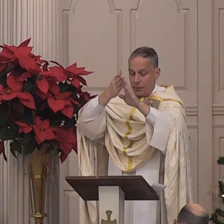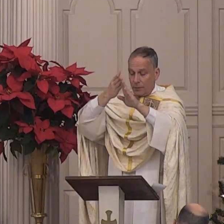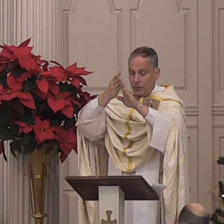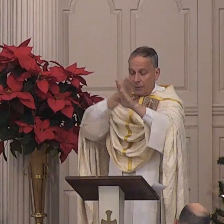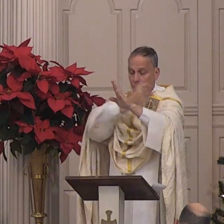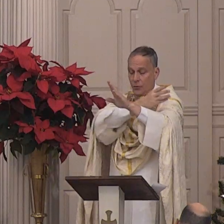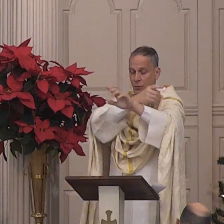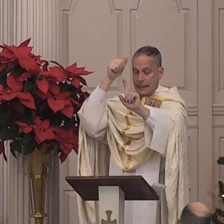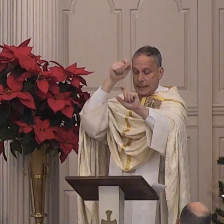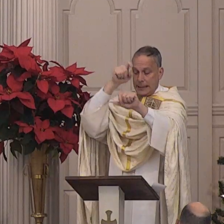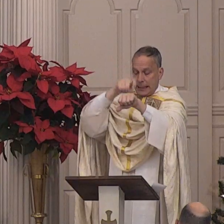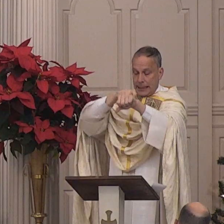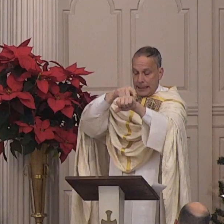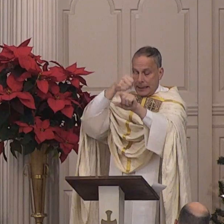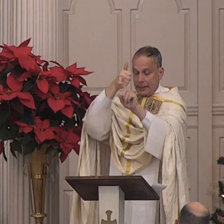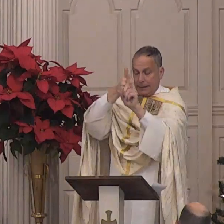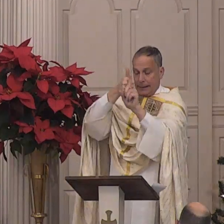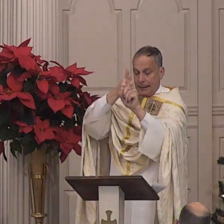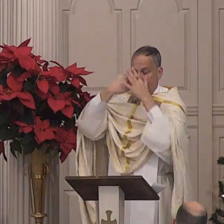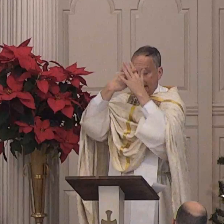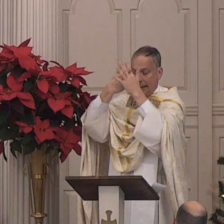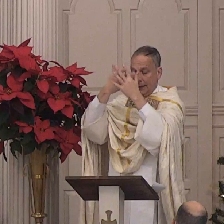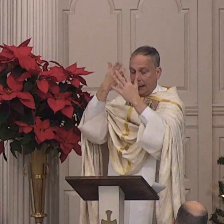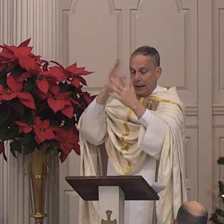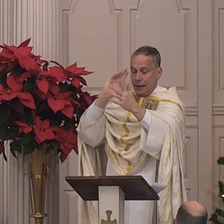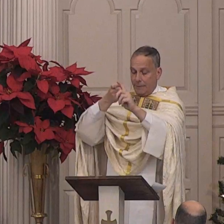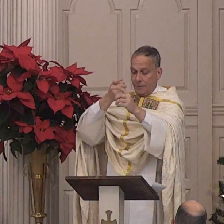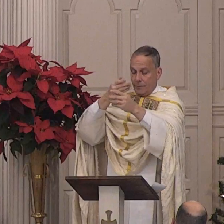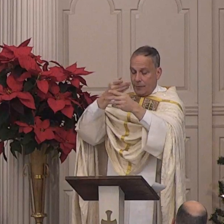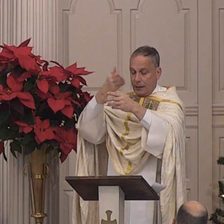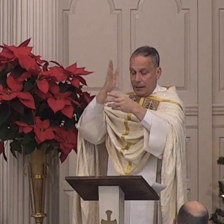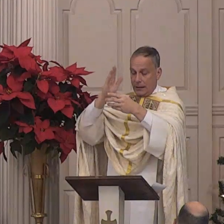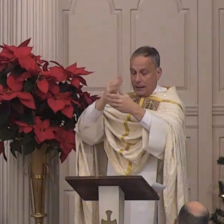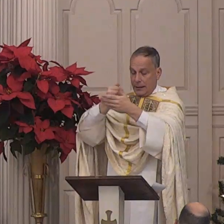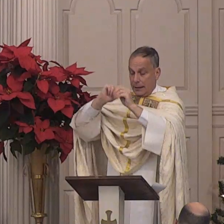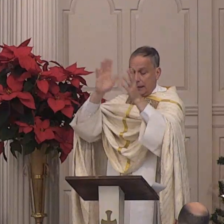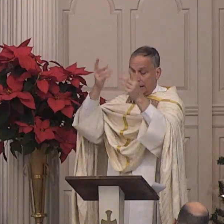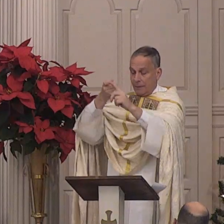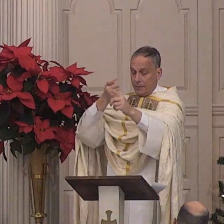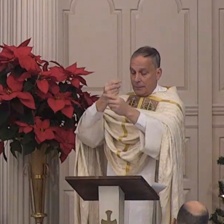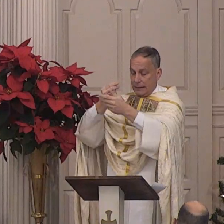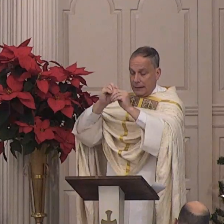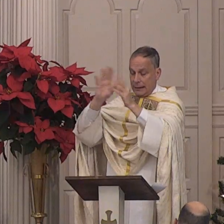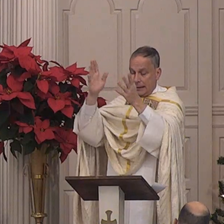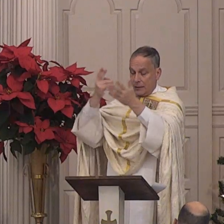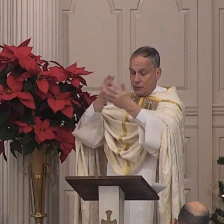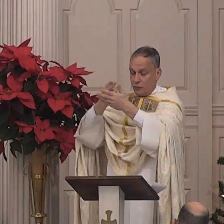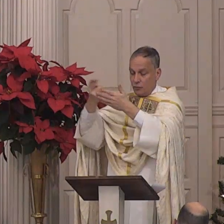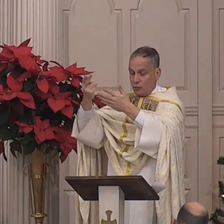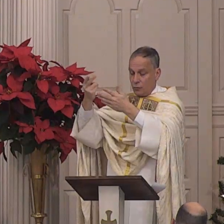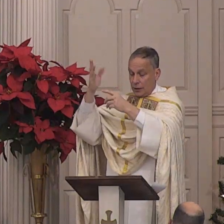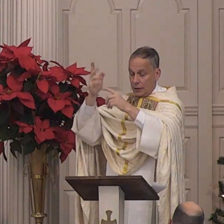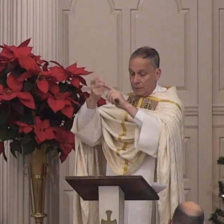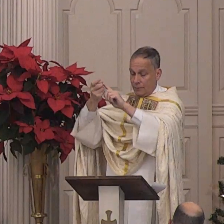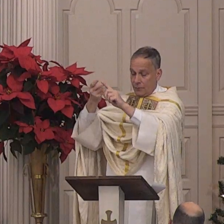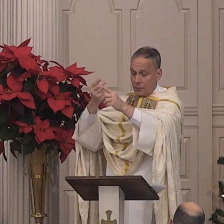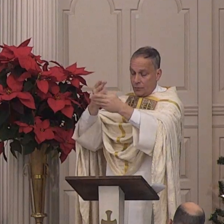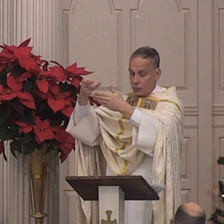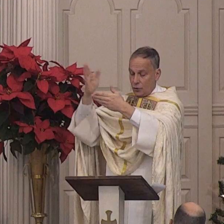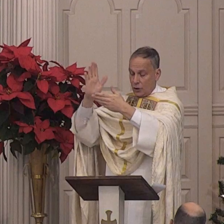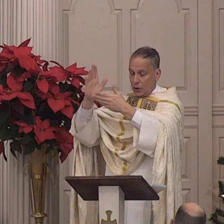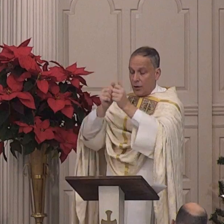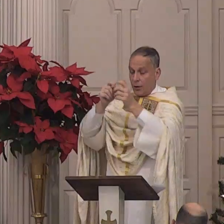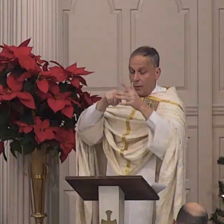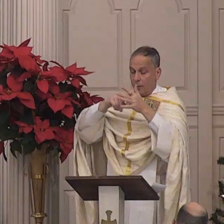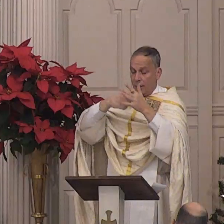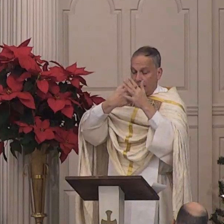ages, God from God, light from light, true God from true God, begotten, not made, consubstantial with the